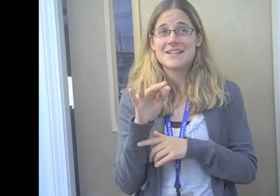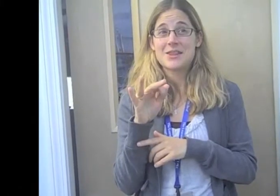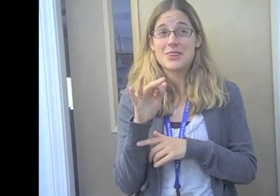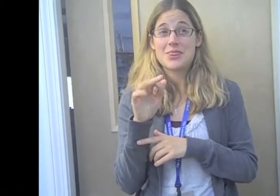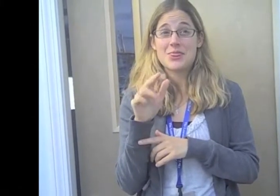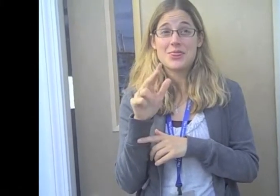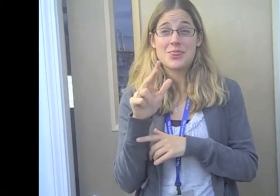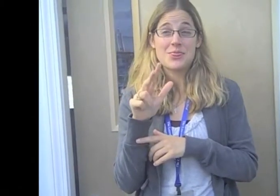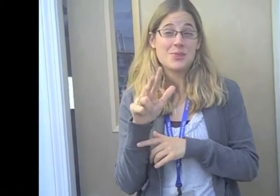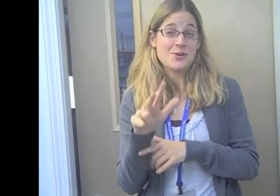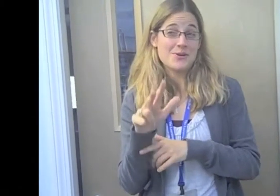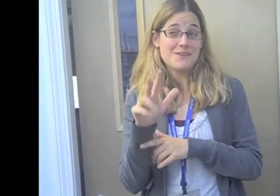1935?